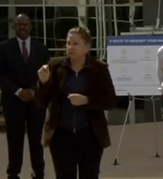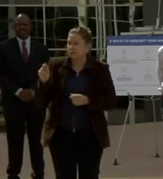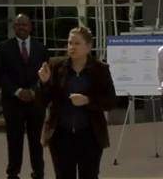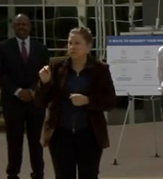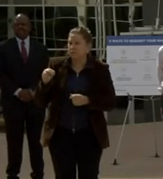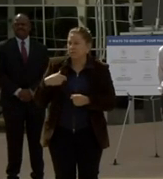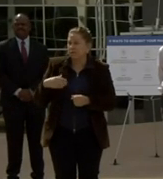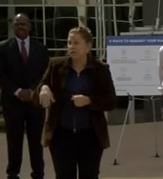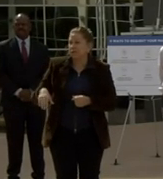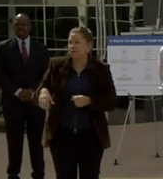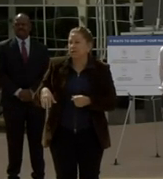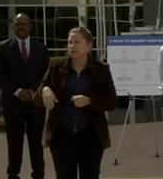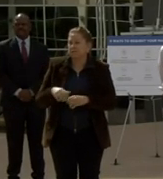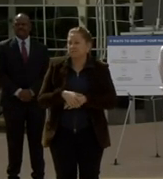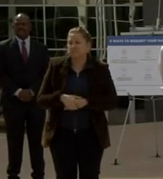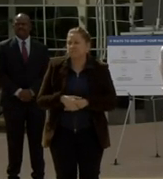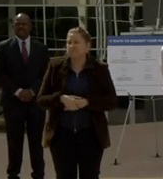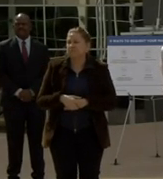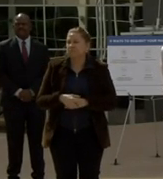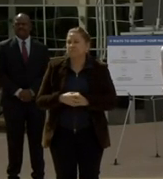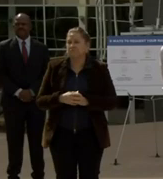Yes. Mayor,